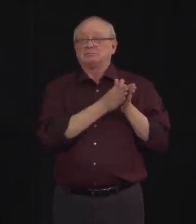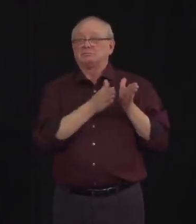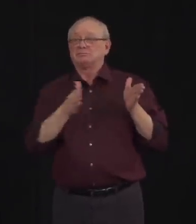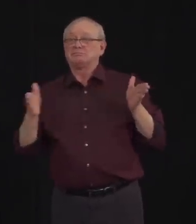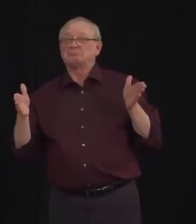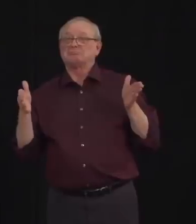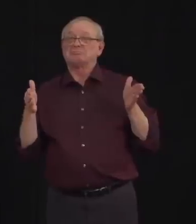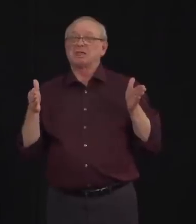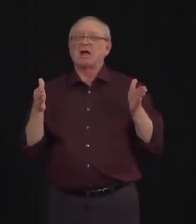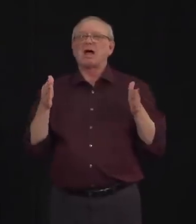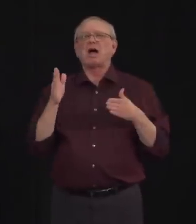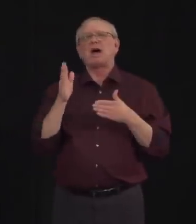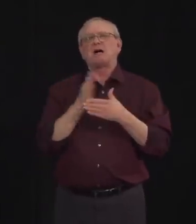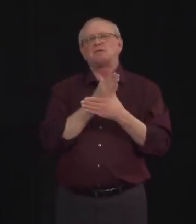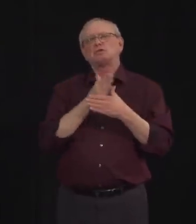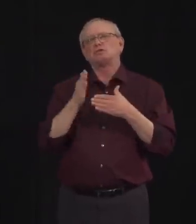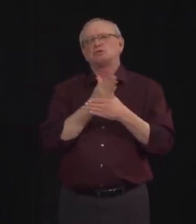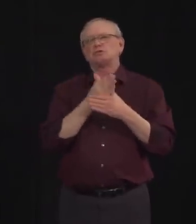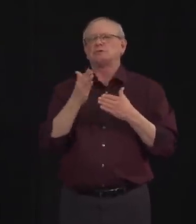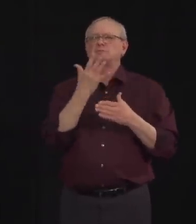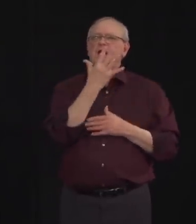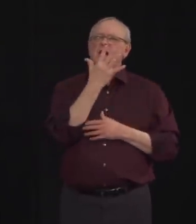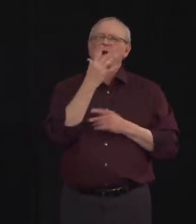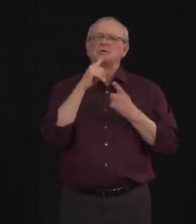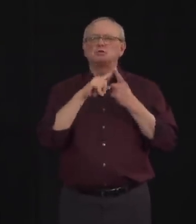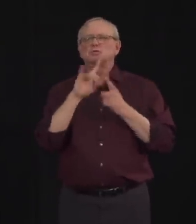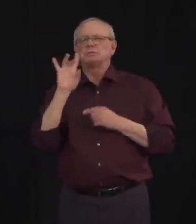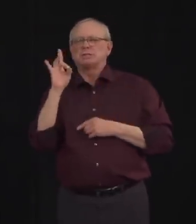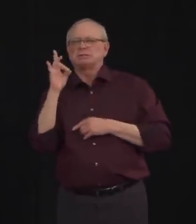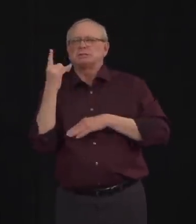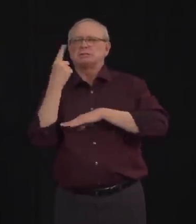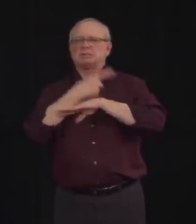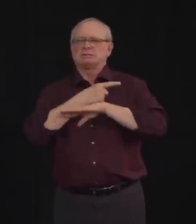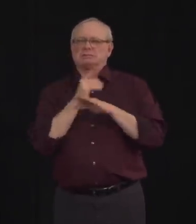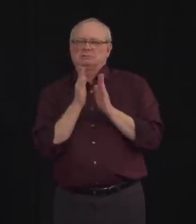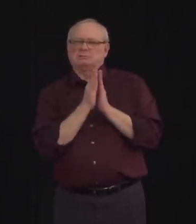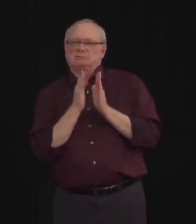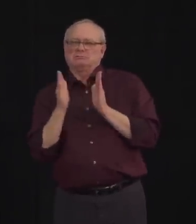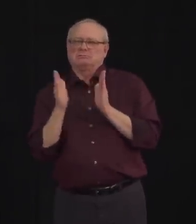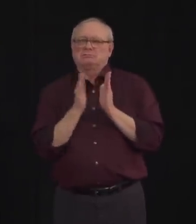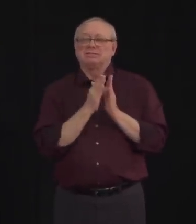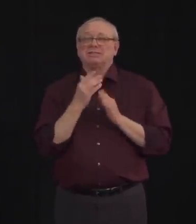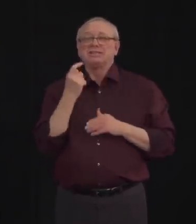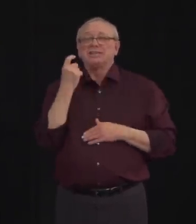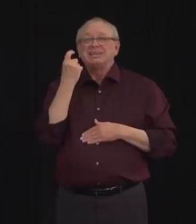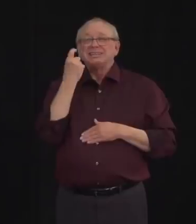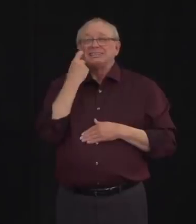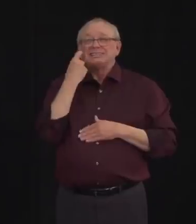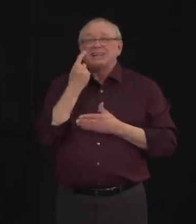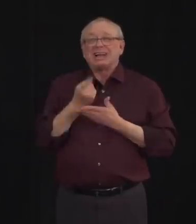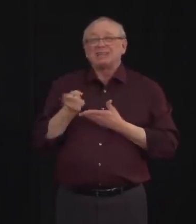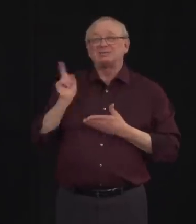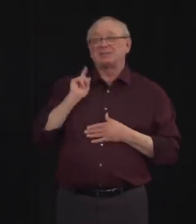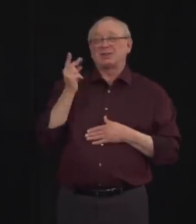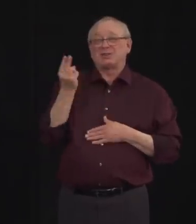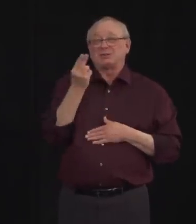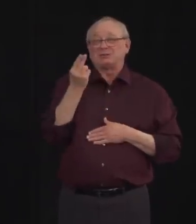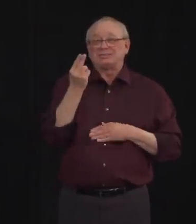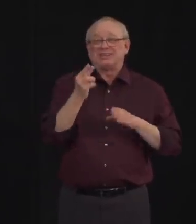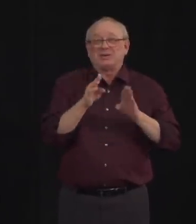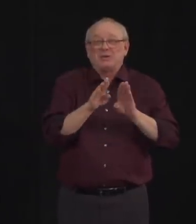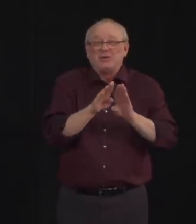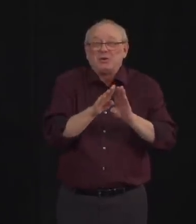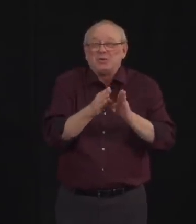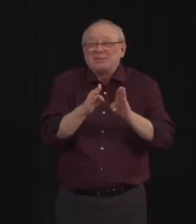We know the reopening happened on Thursday last week, and so we'll be able to provide a more accurate